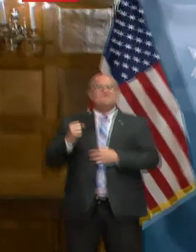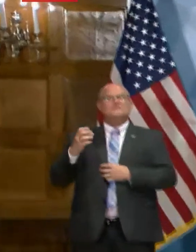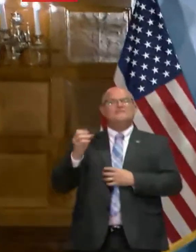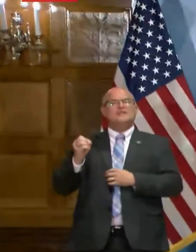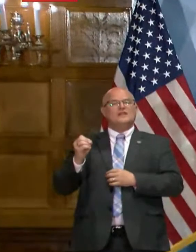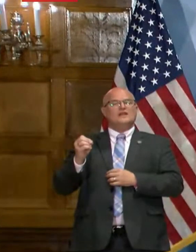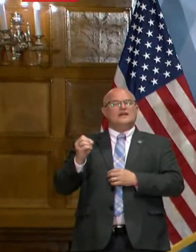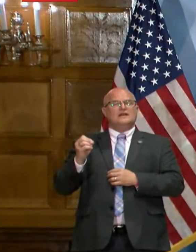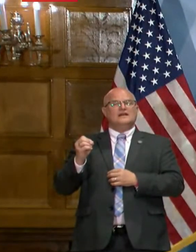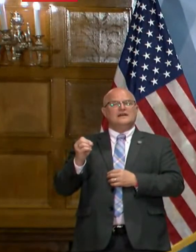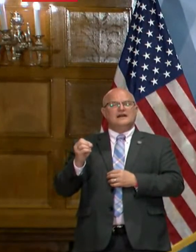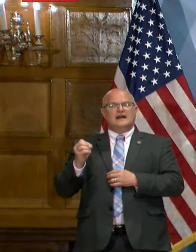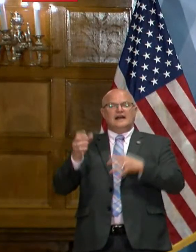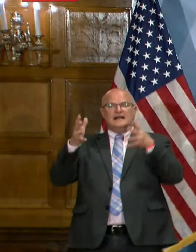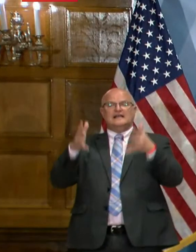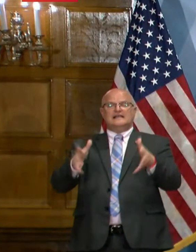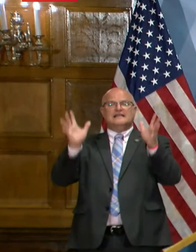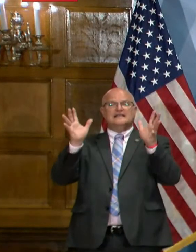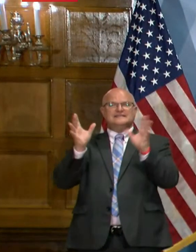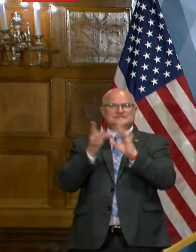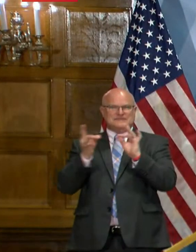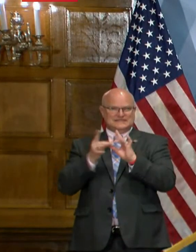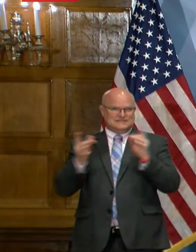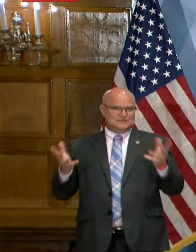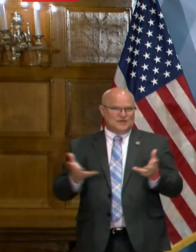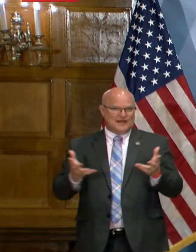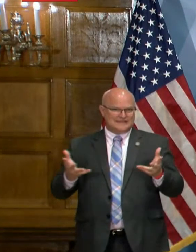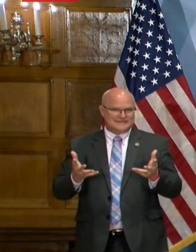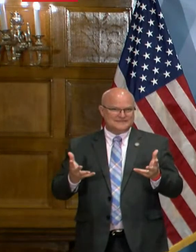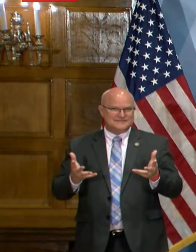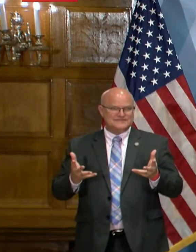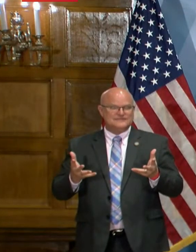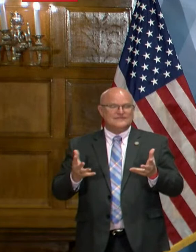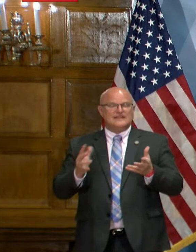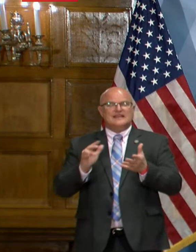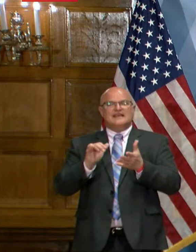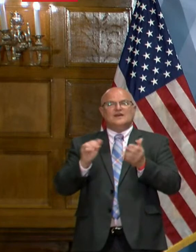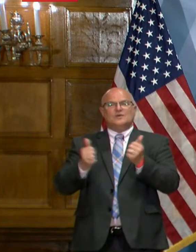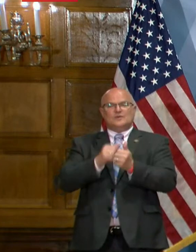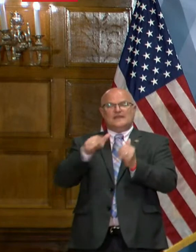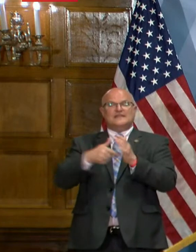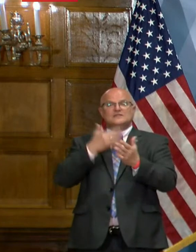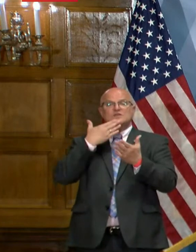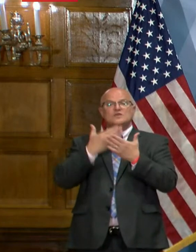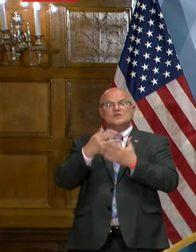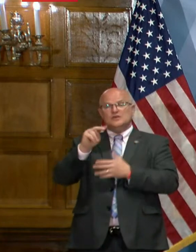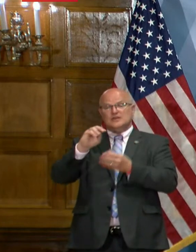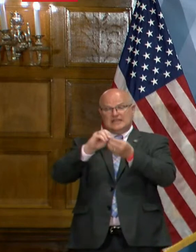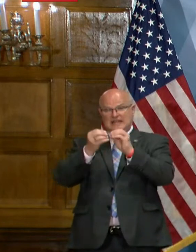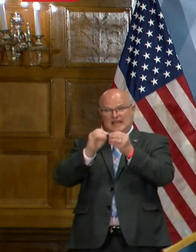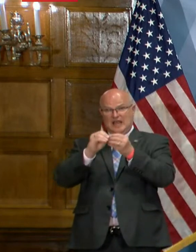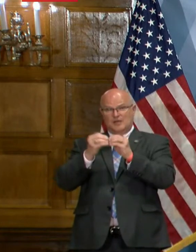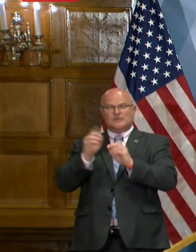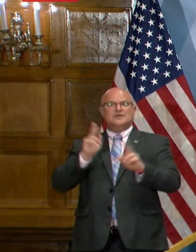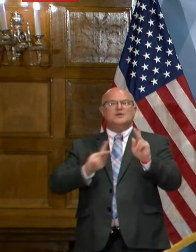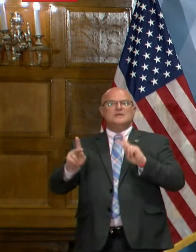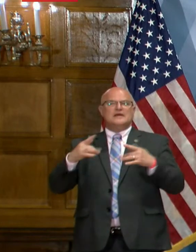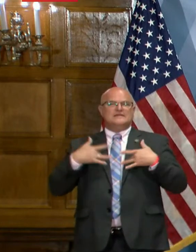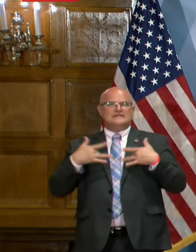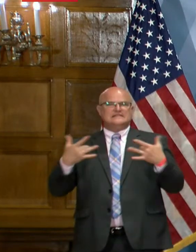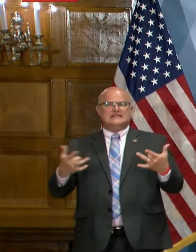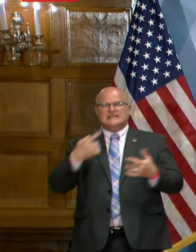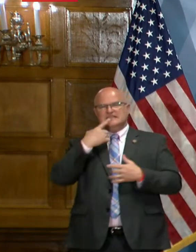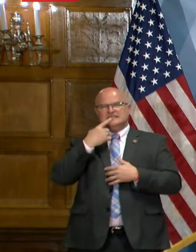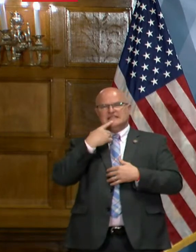so I'll leave with this final message, and that is that with these good numbers, people have a tendency